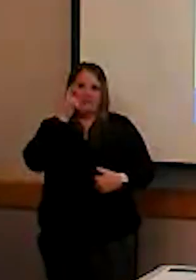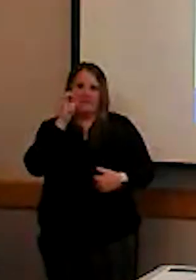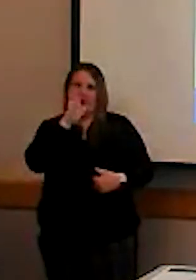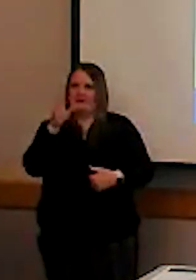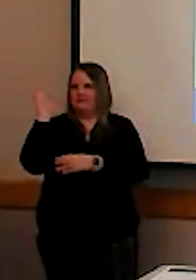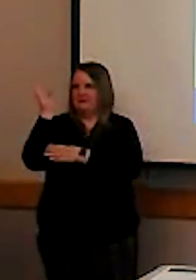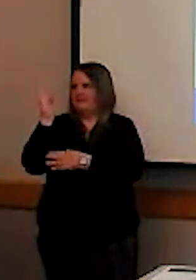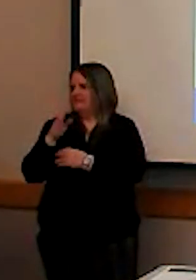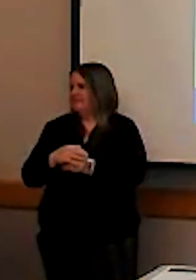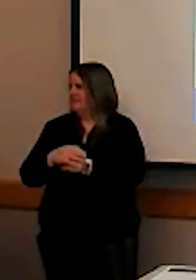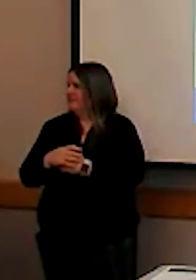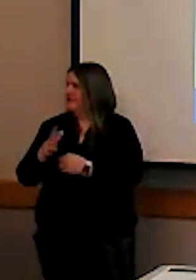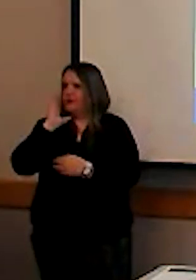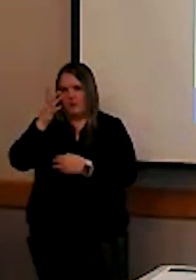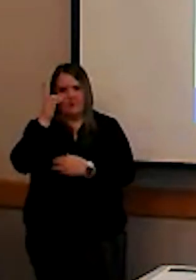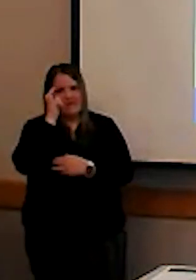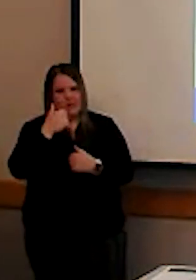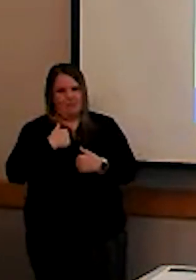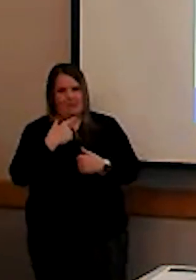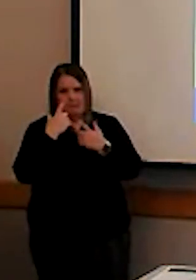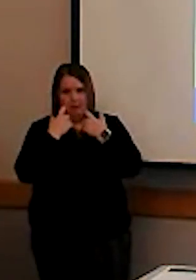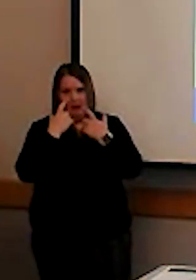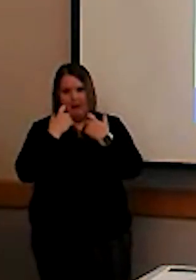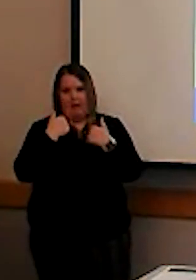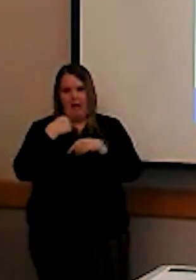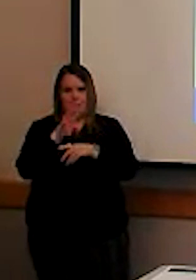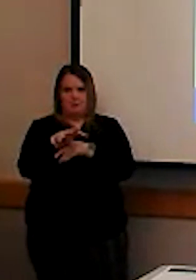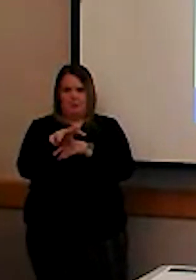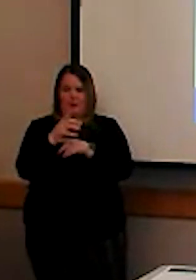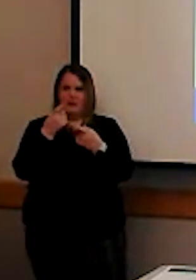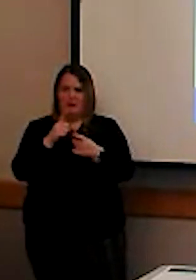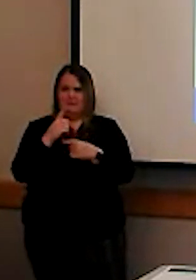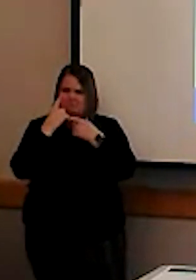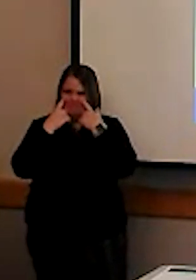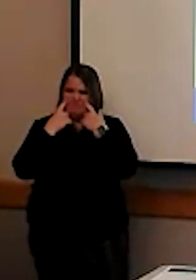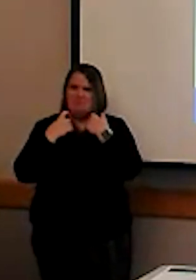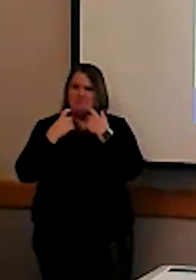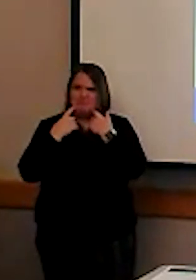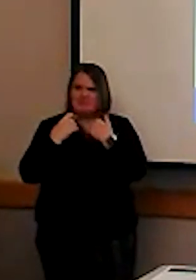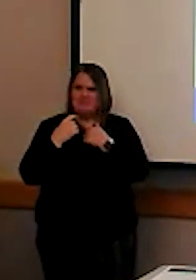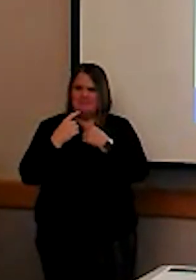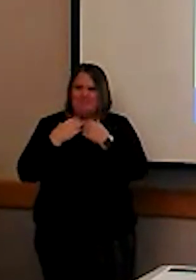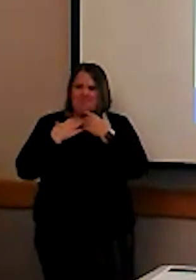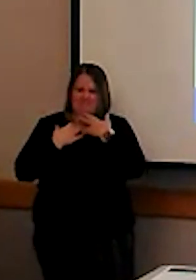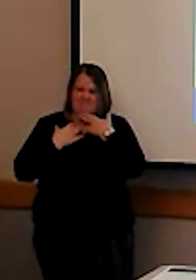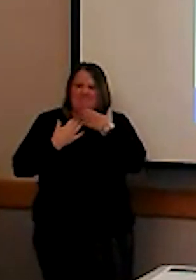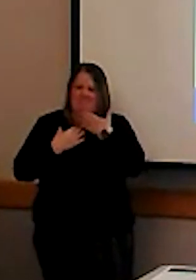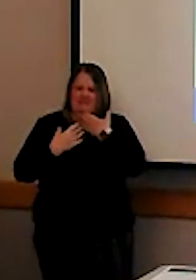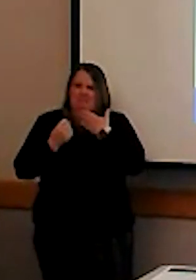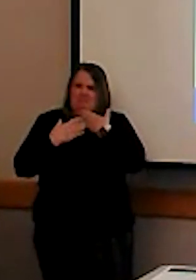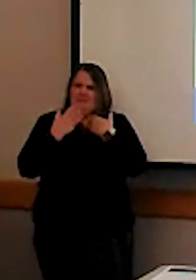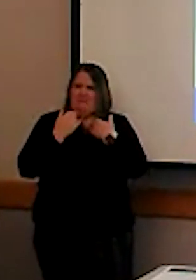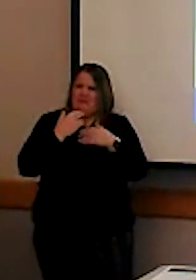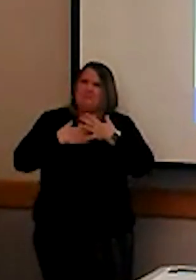but instead you would hear me crying because I was recording her as she was saying that. I'm like, and all you hear is, oh my goodness, that's so sweet.